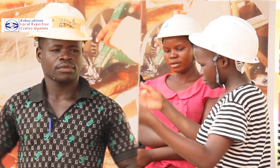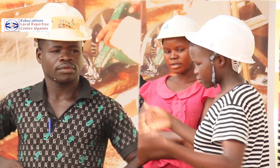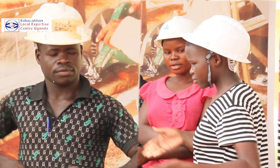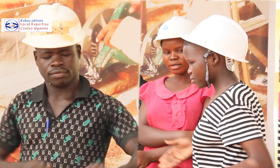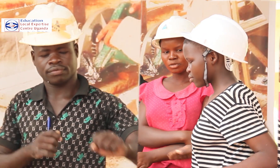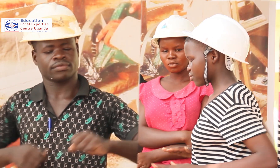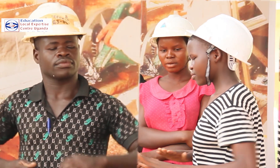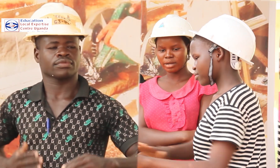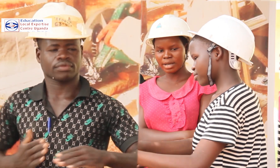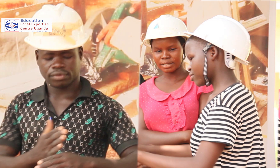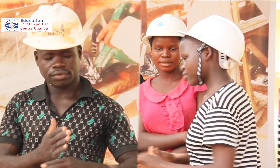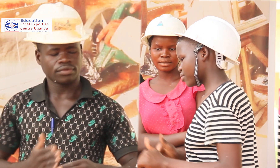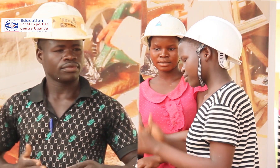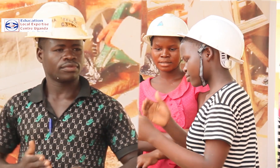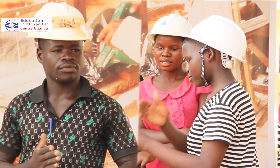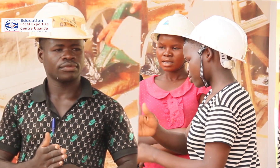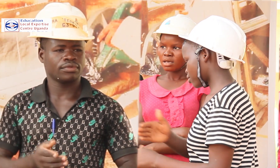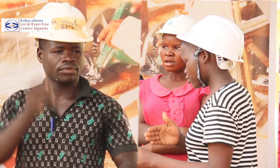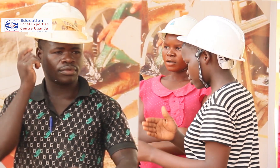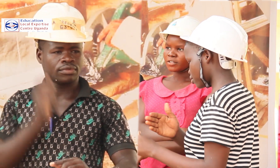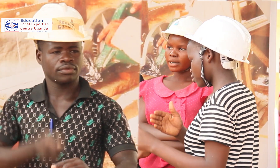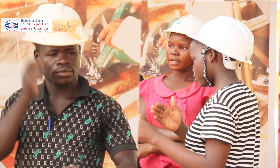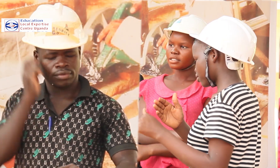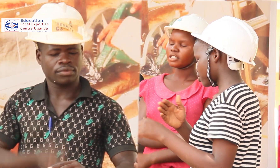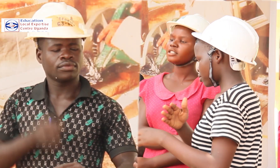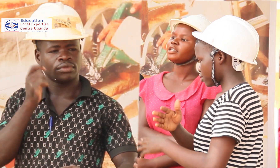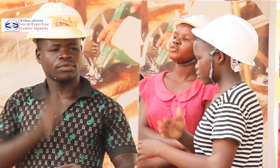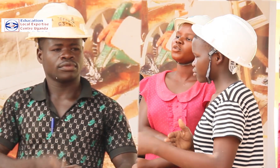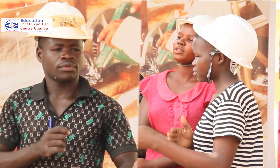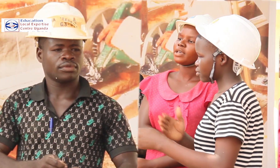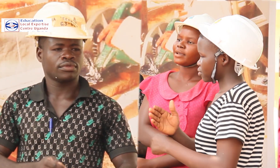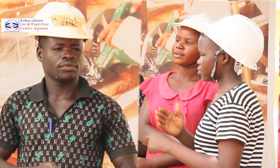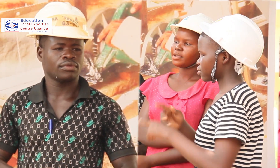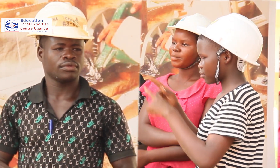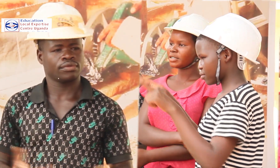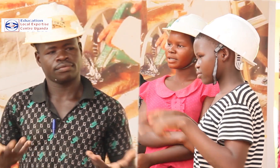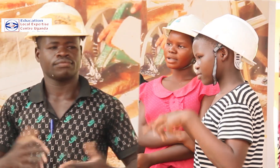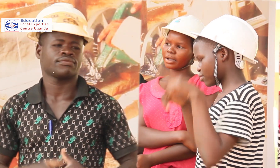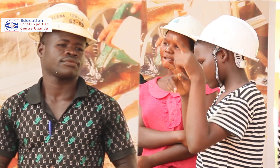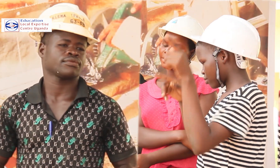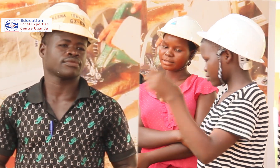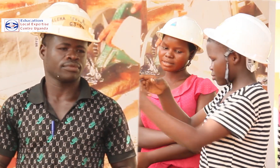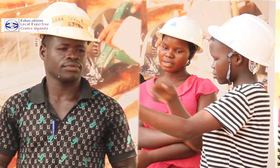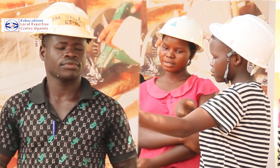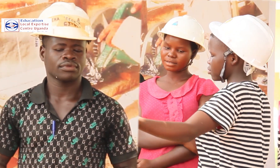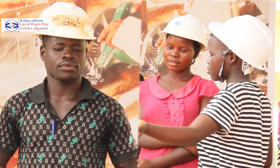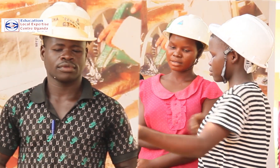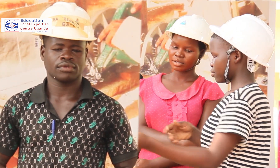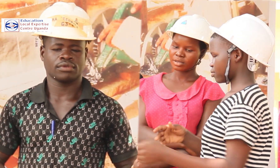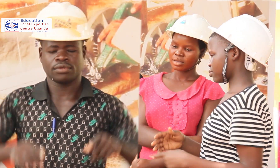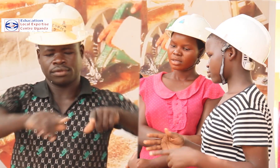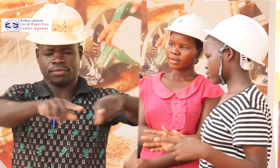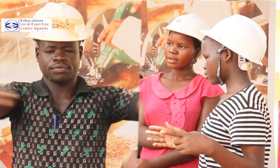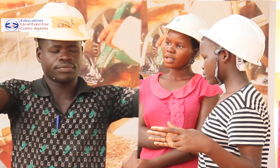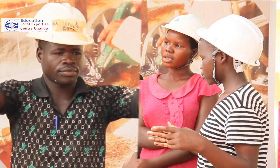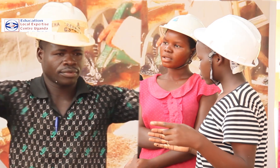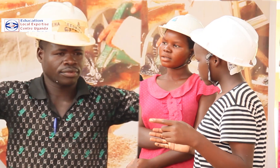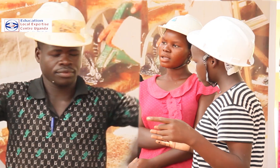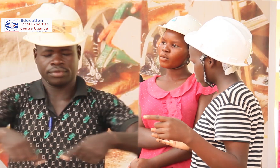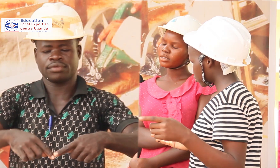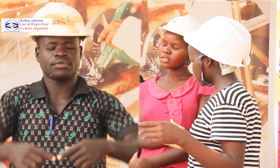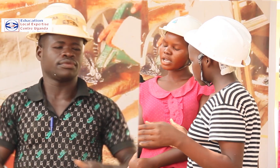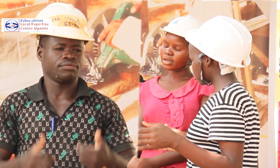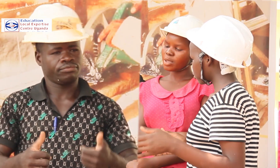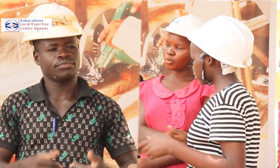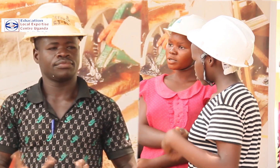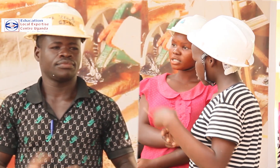to clean, to cut. After cutting, they go there and they measure again the size. And